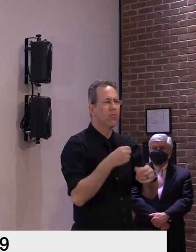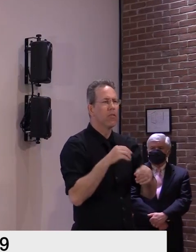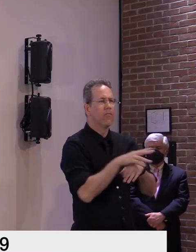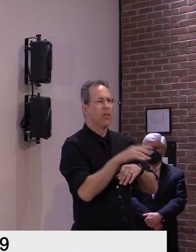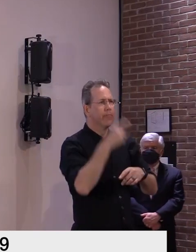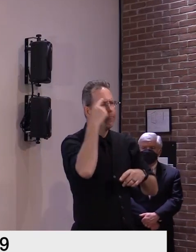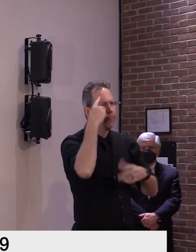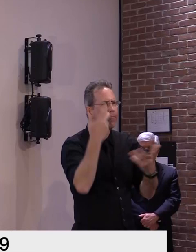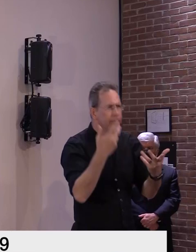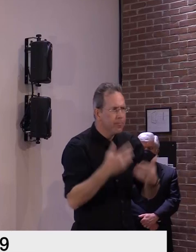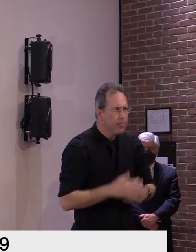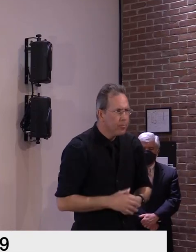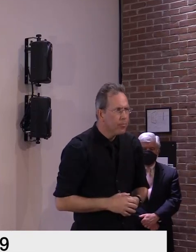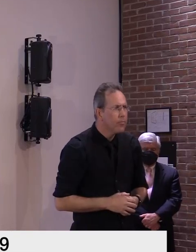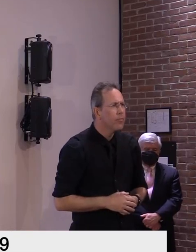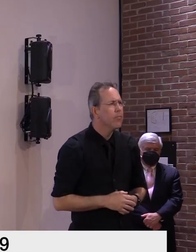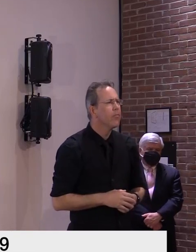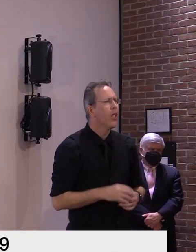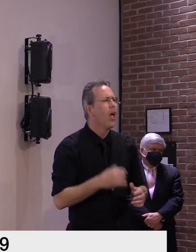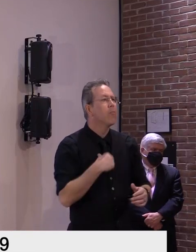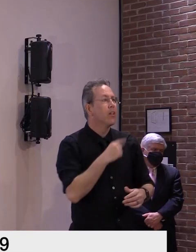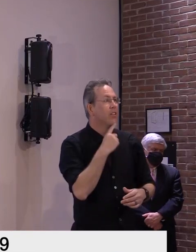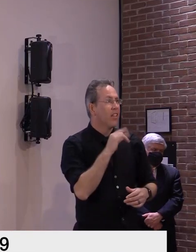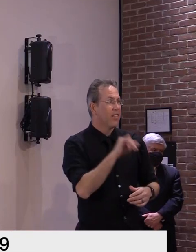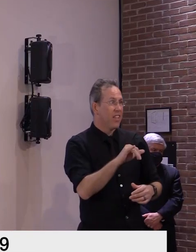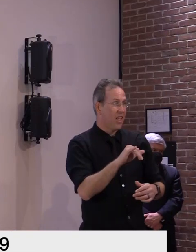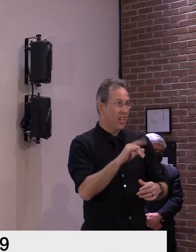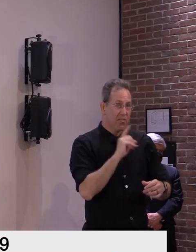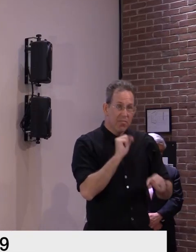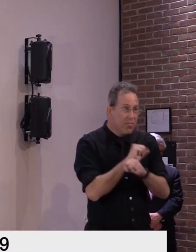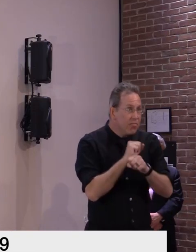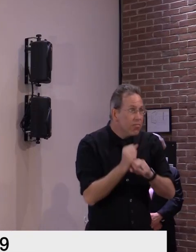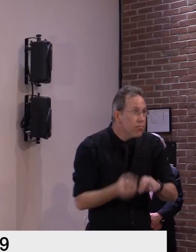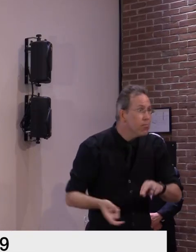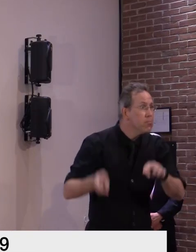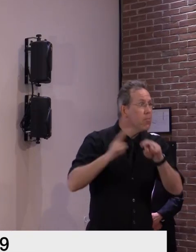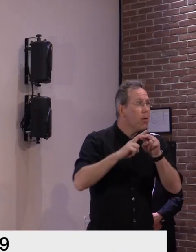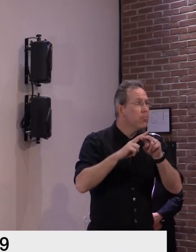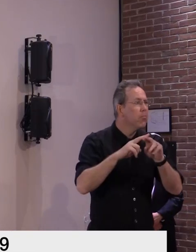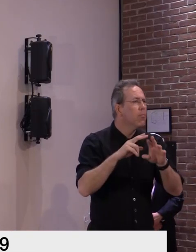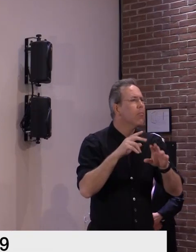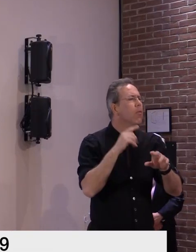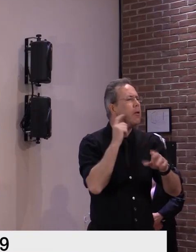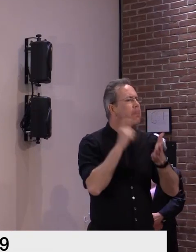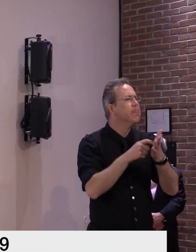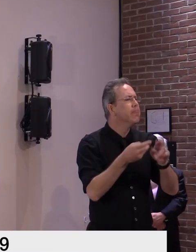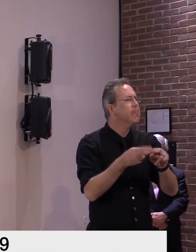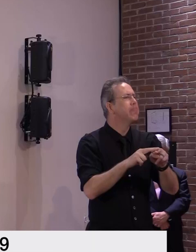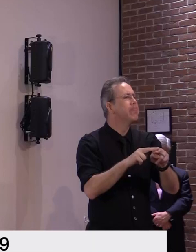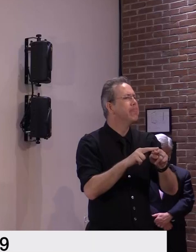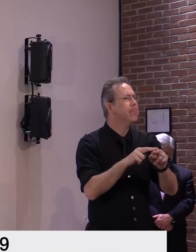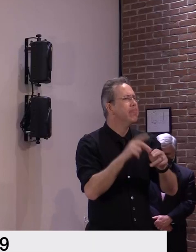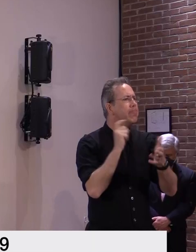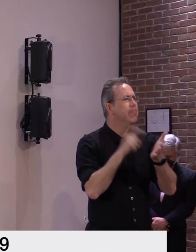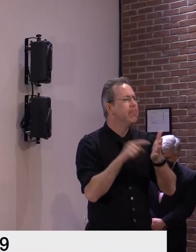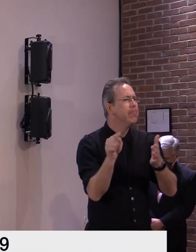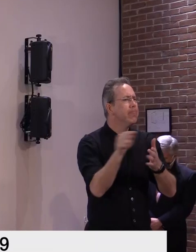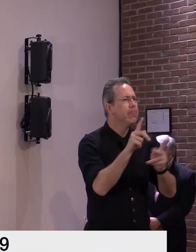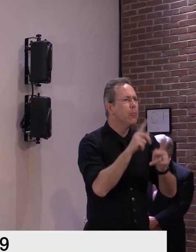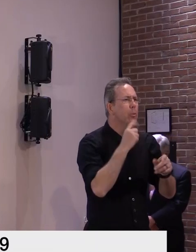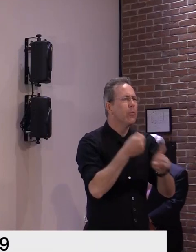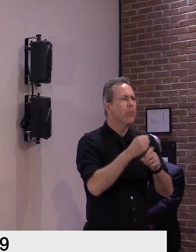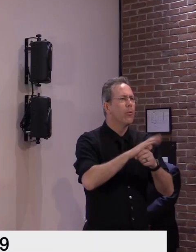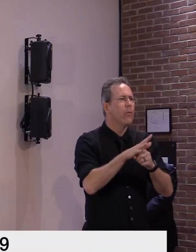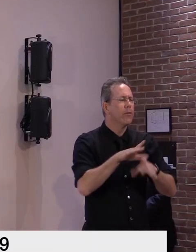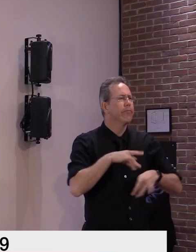excessively increased, but there is a relative risk increase for that. The study itself was much